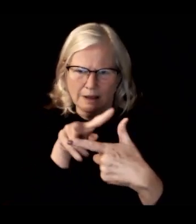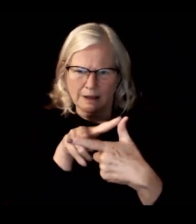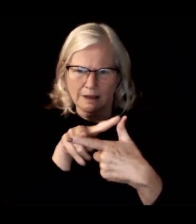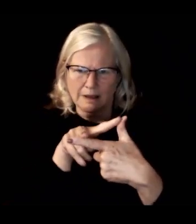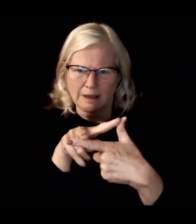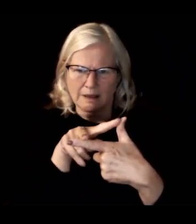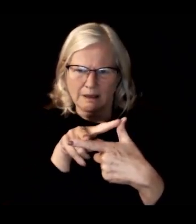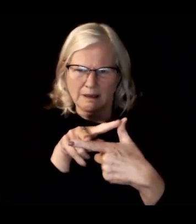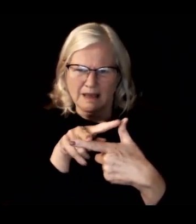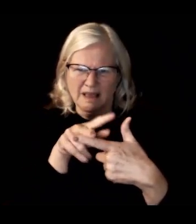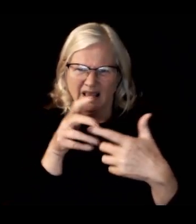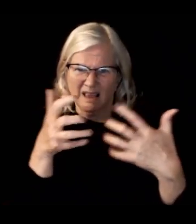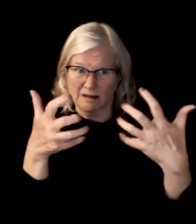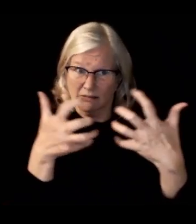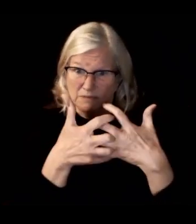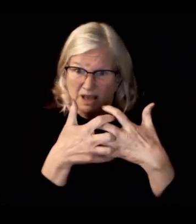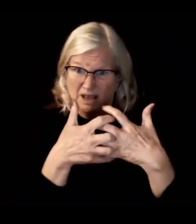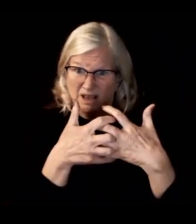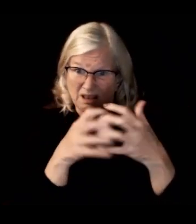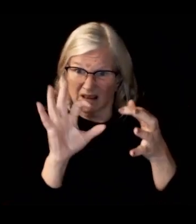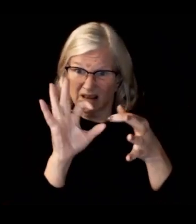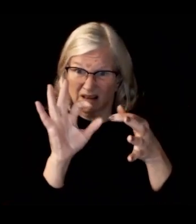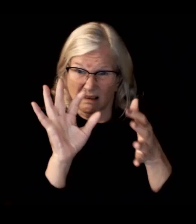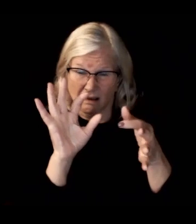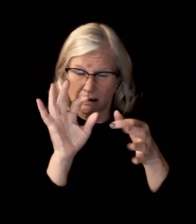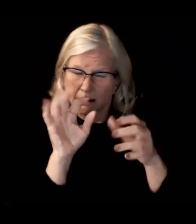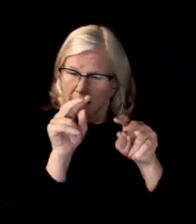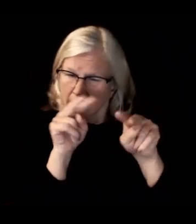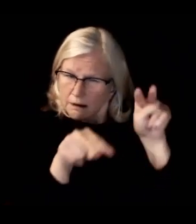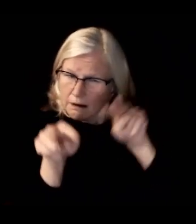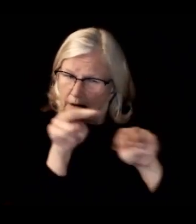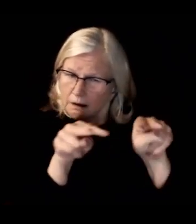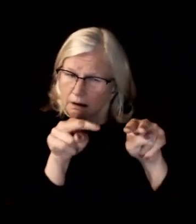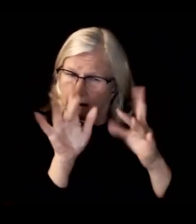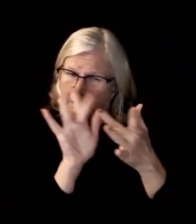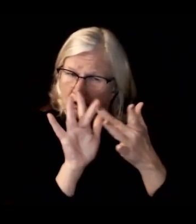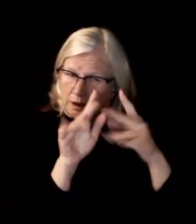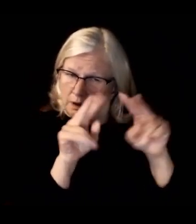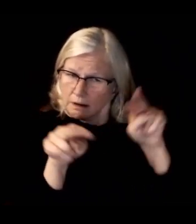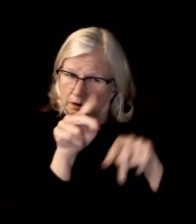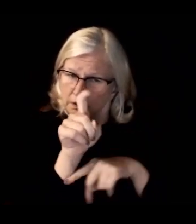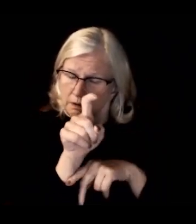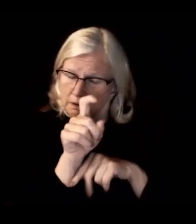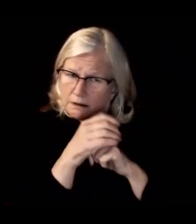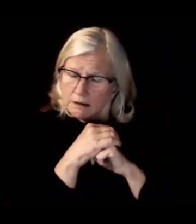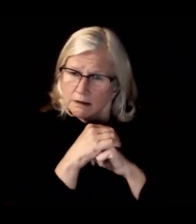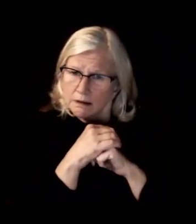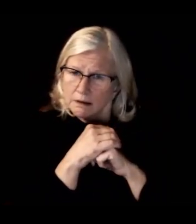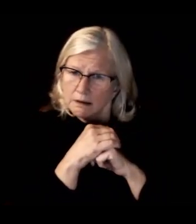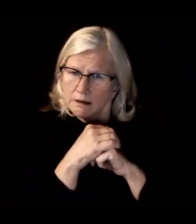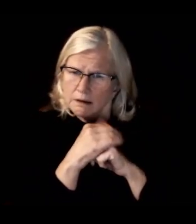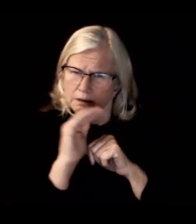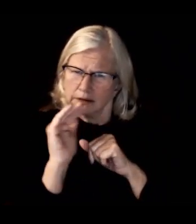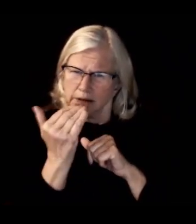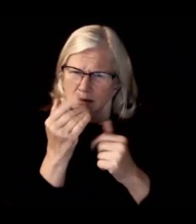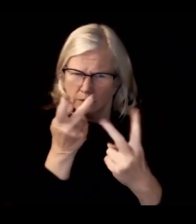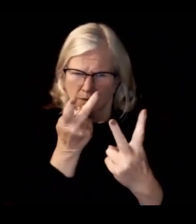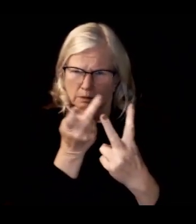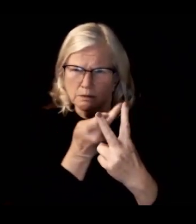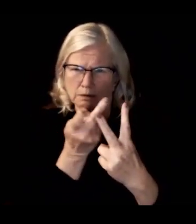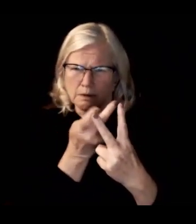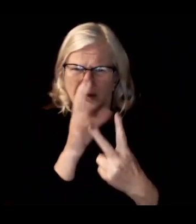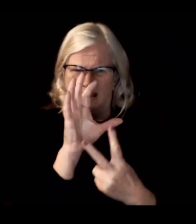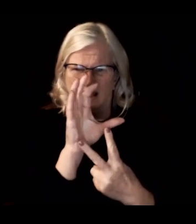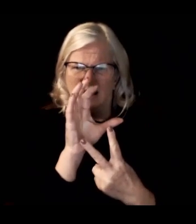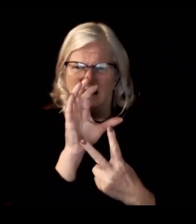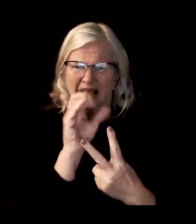people who came from Sturgis seem to come from Anoka and Hennepin County mostly? I will